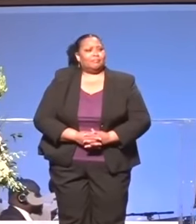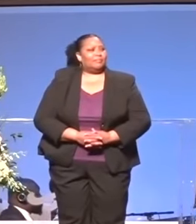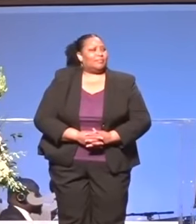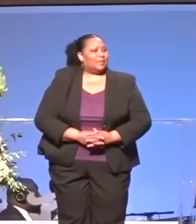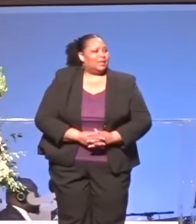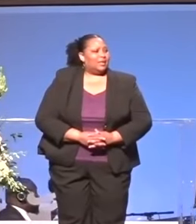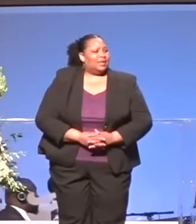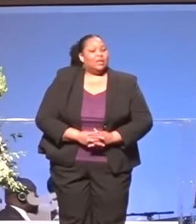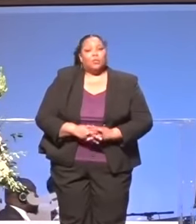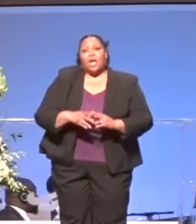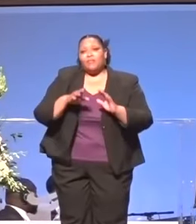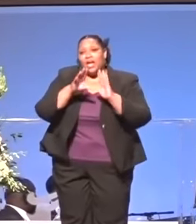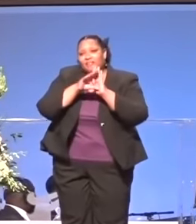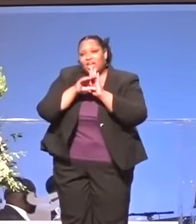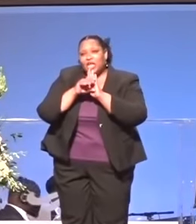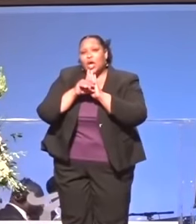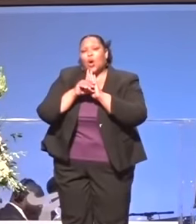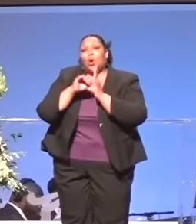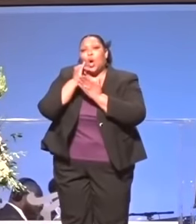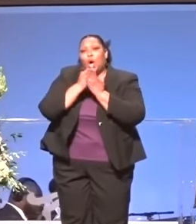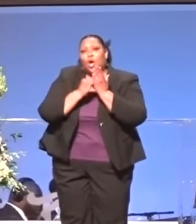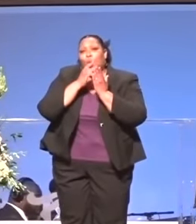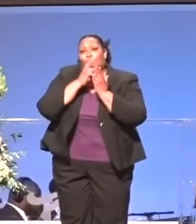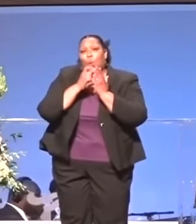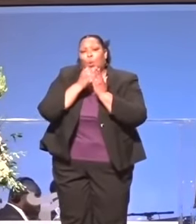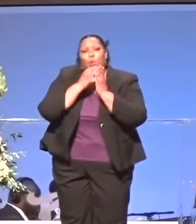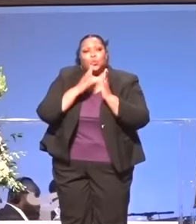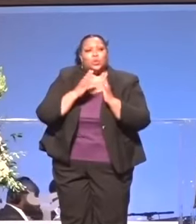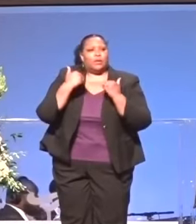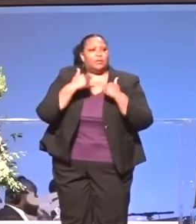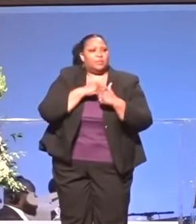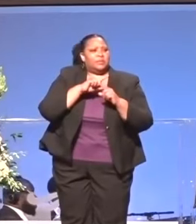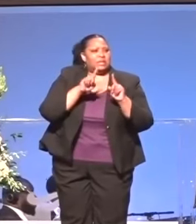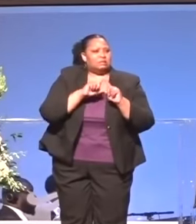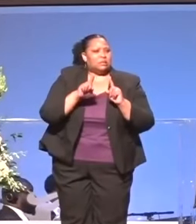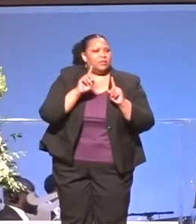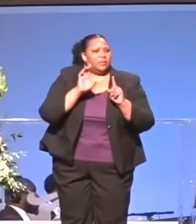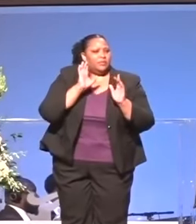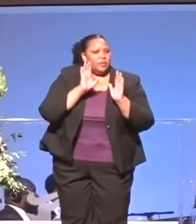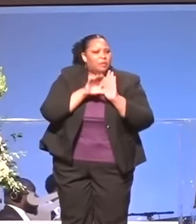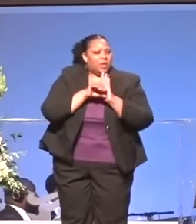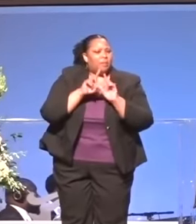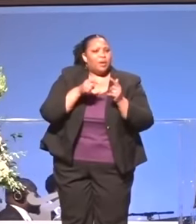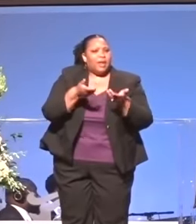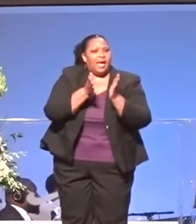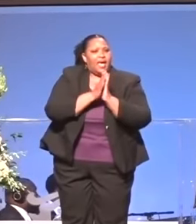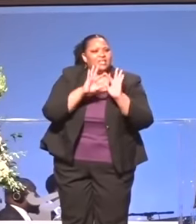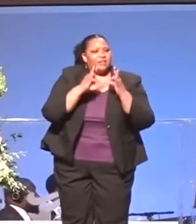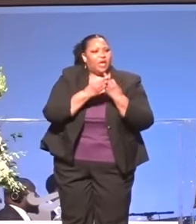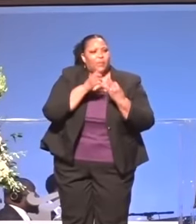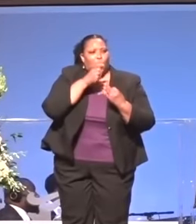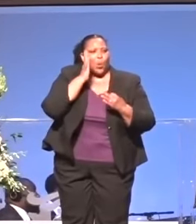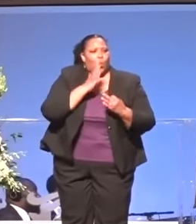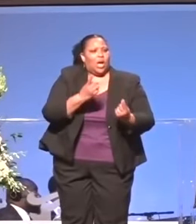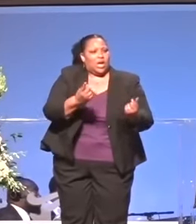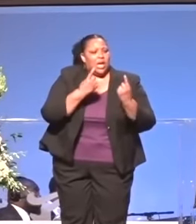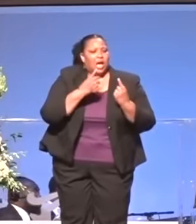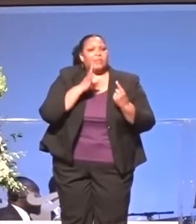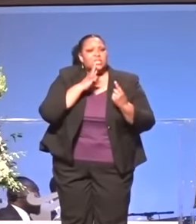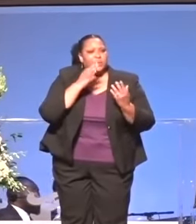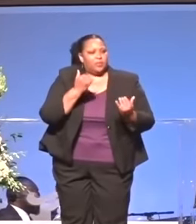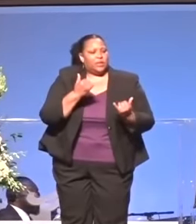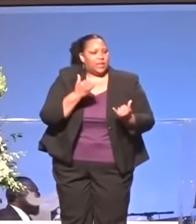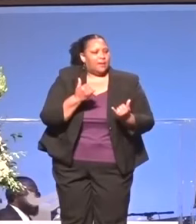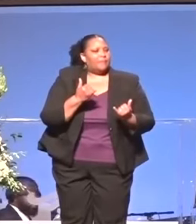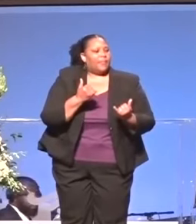Angie Hilts is the video artist who has put together these montages, but I want to ask the members of the family who are going to come up and speak